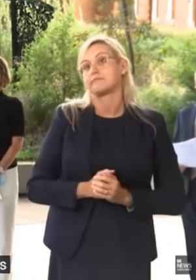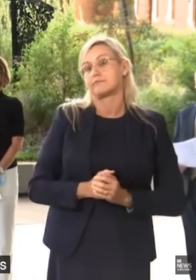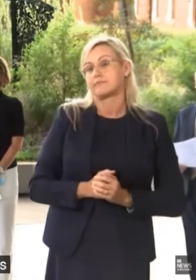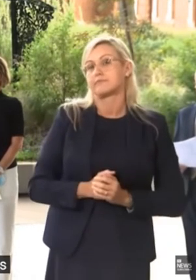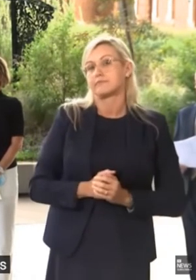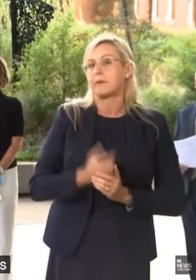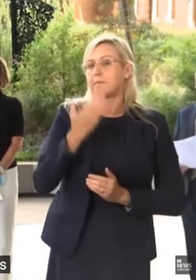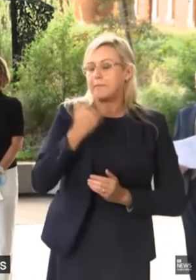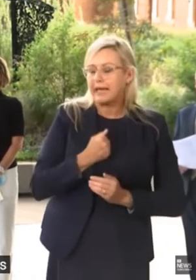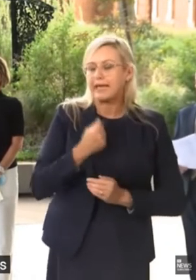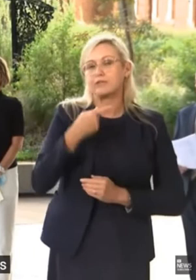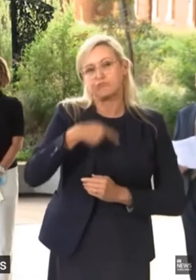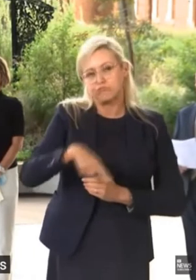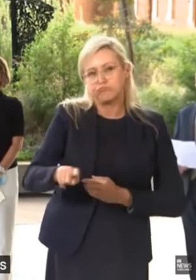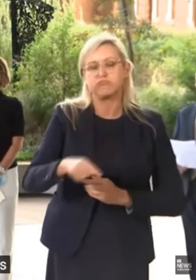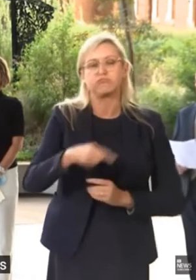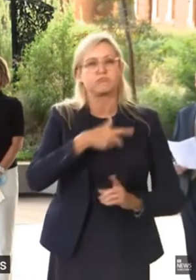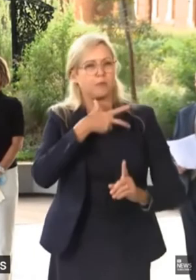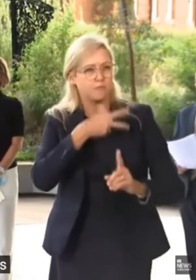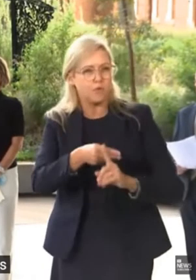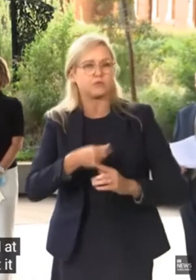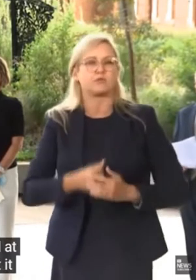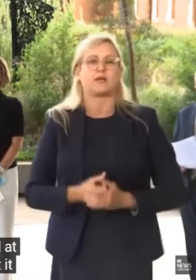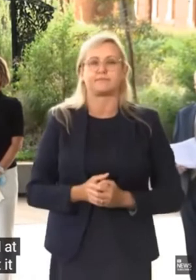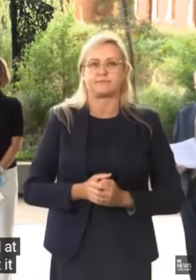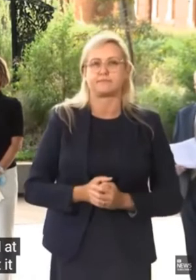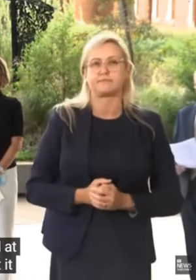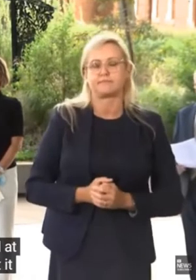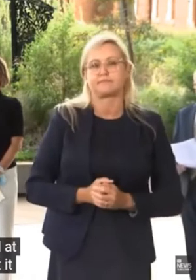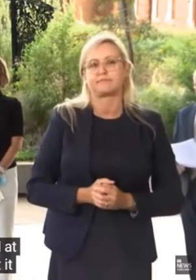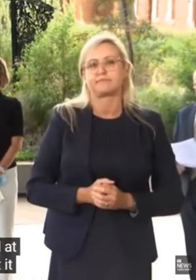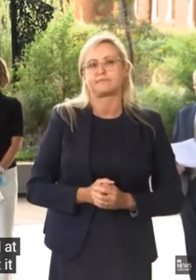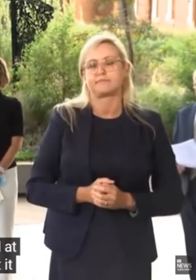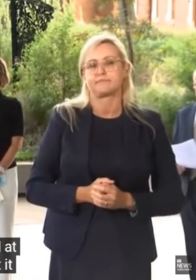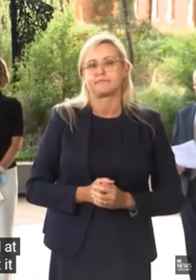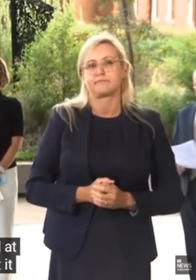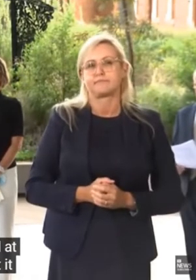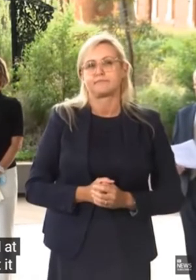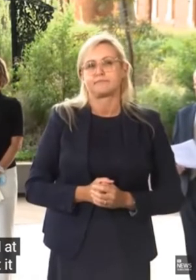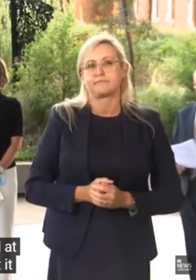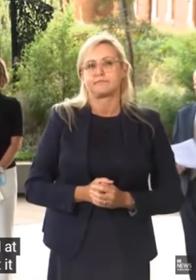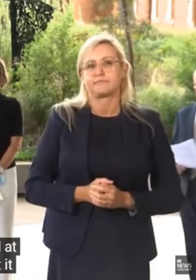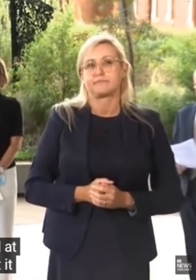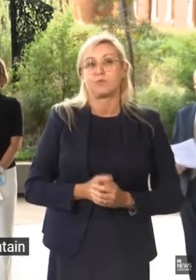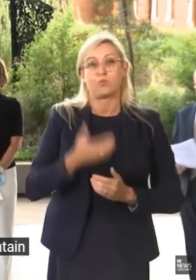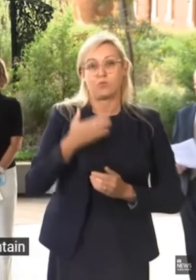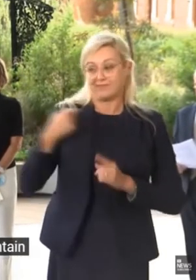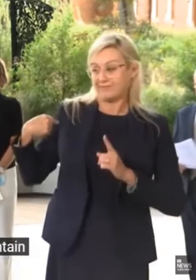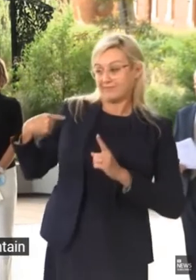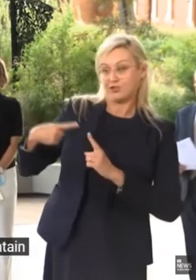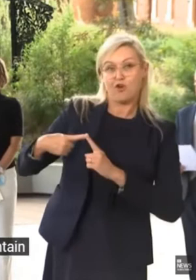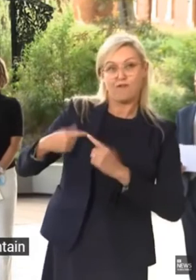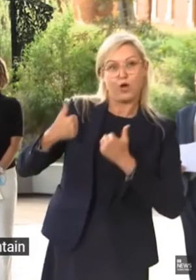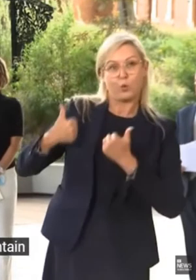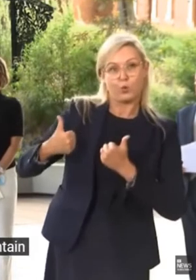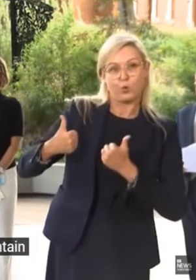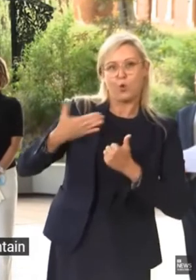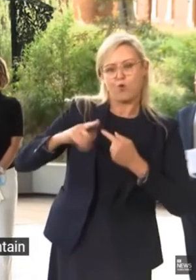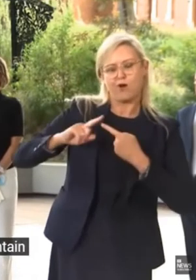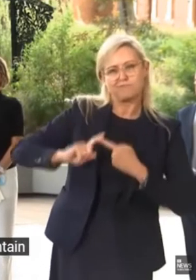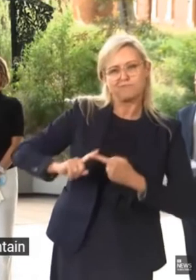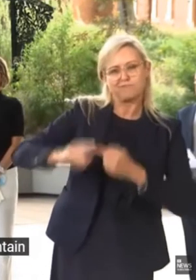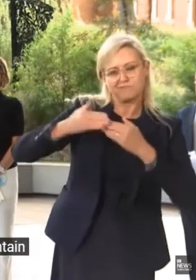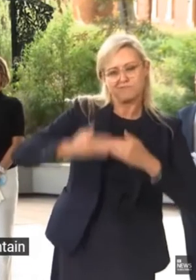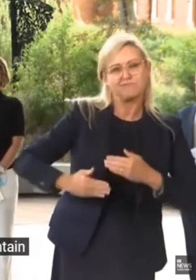we can continue to make that effort, it will ensure that we maintain the success that we've had over the